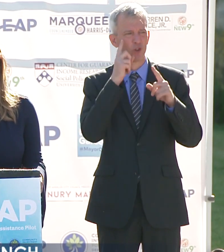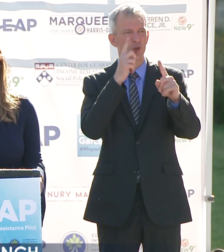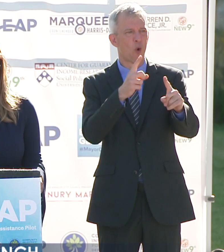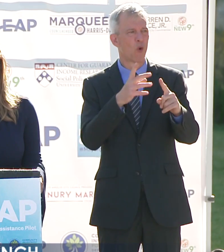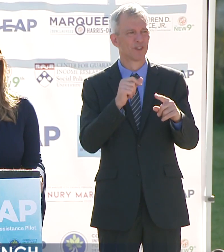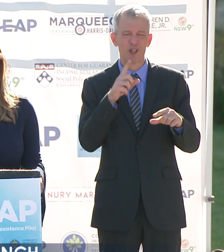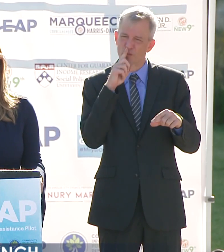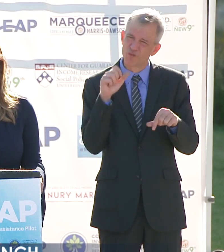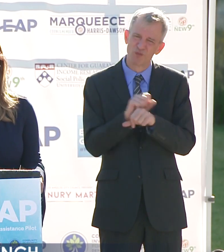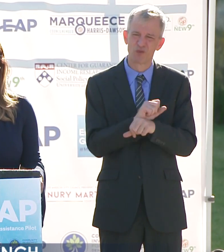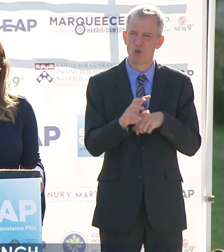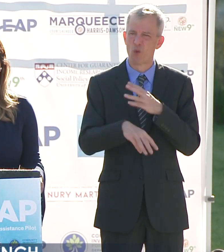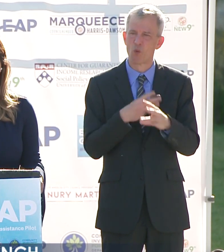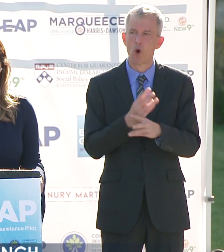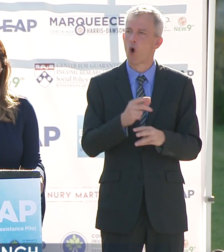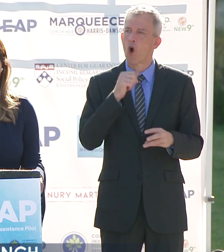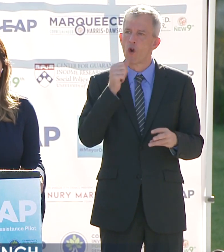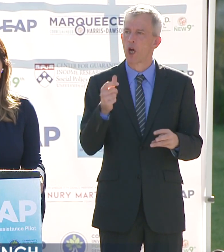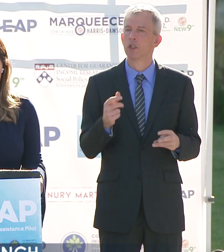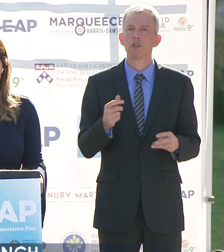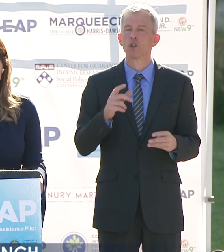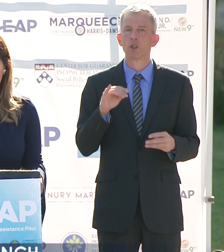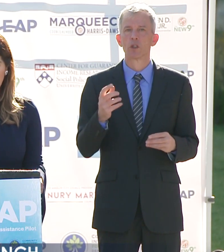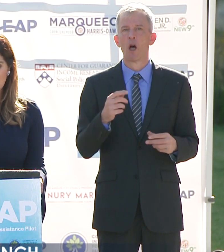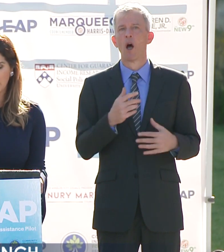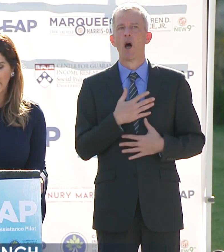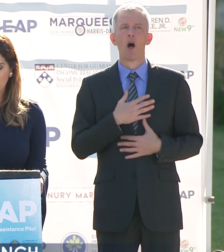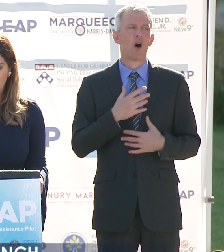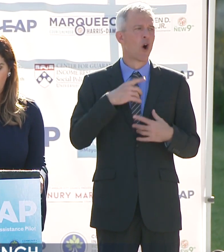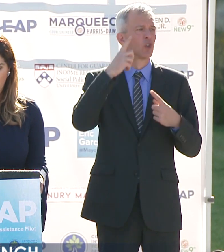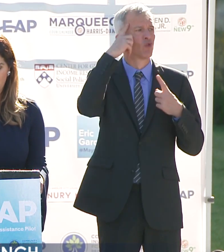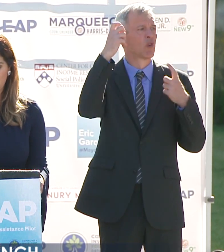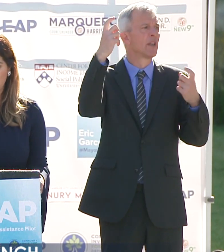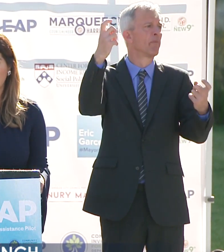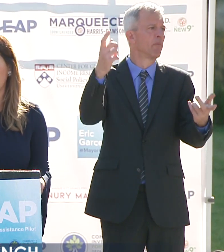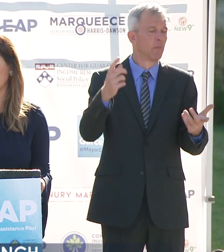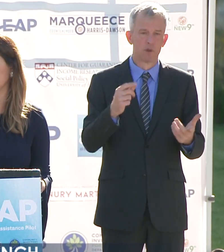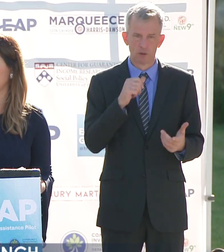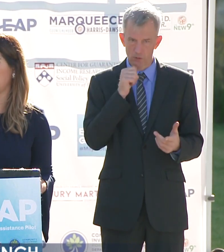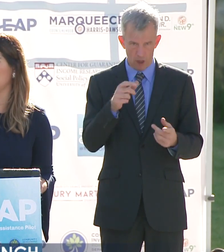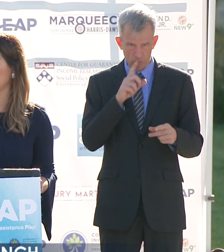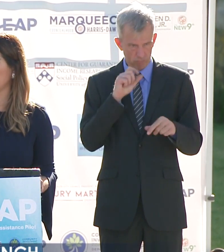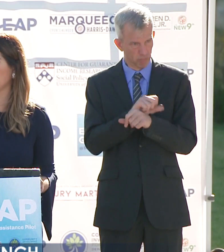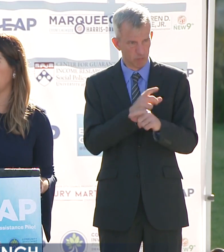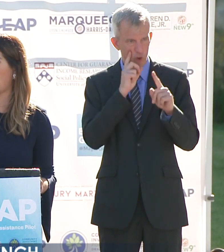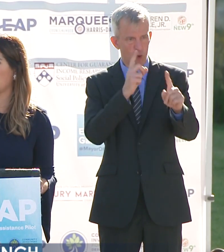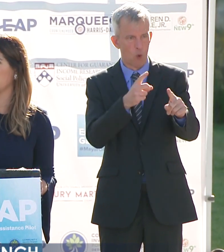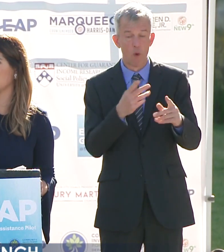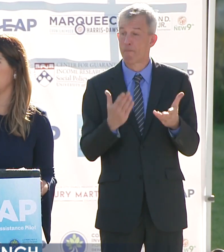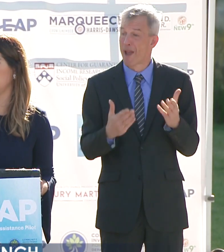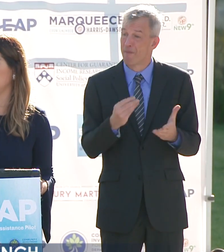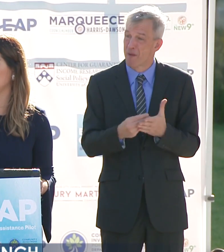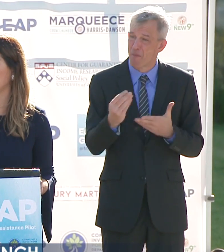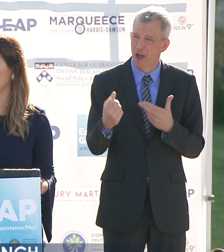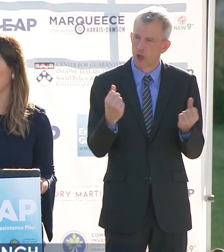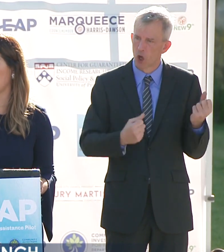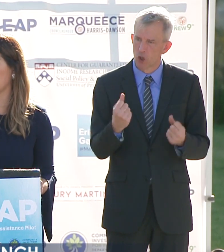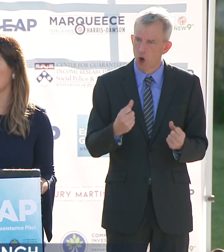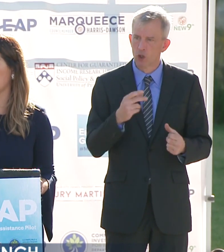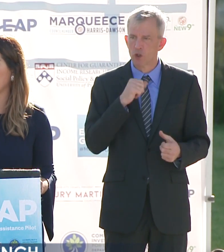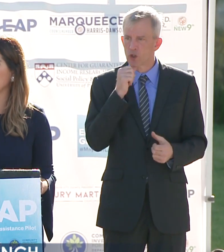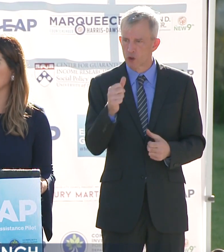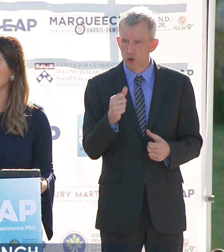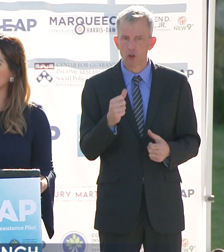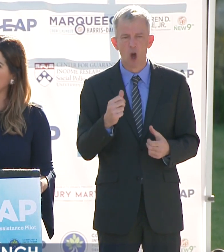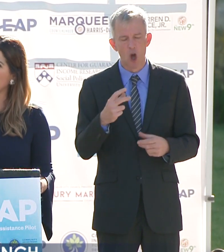tangible, not just aspirational. Maybe it's buying a car so you don't have to spend 2 or 3 hours commuting to and from